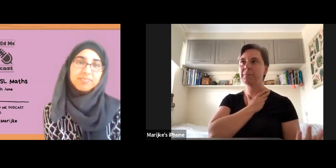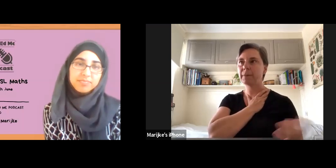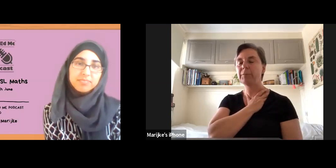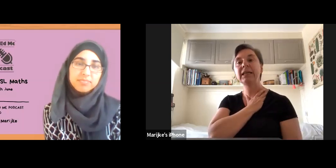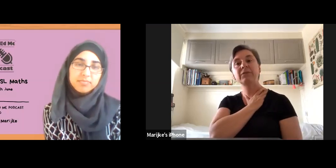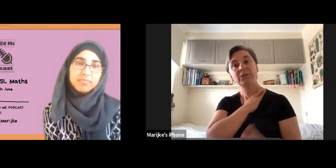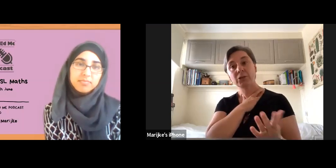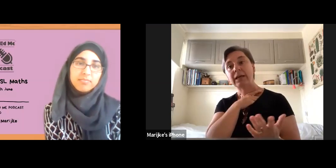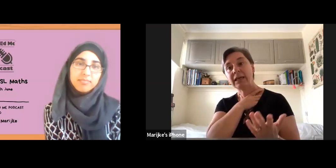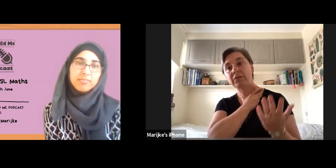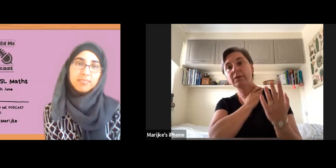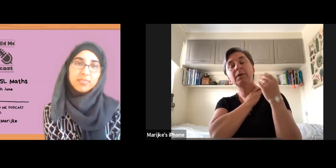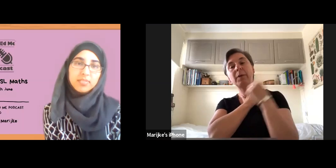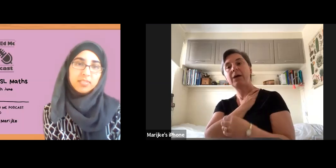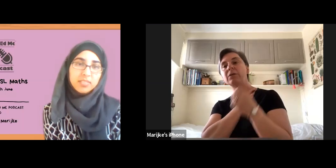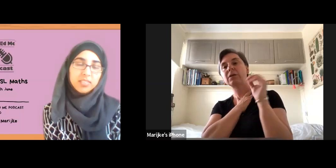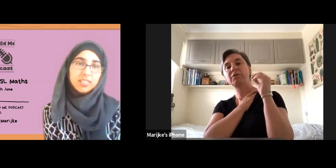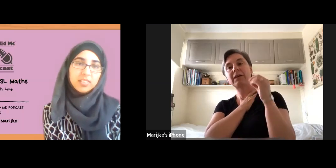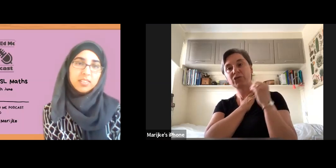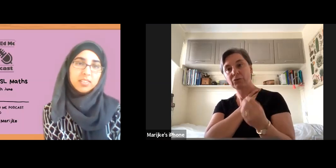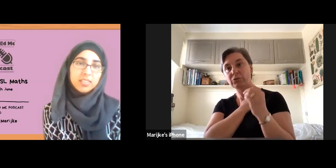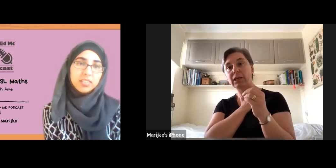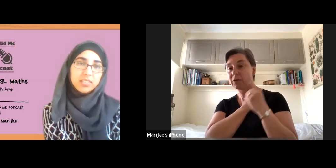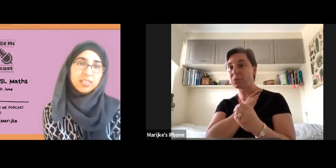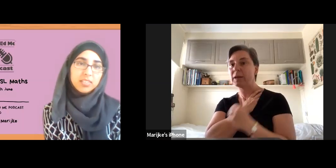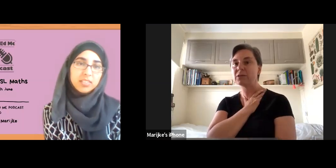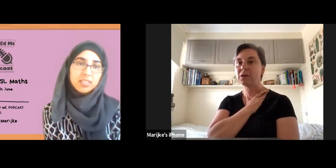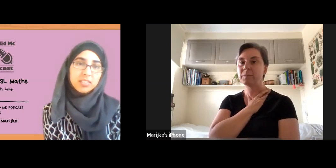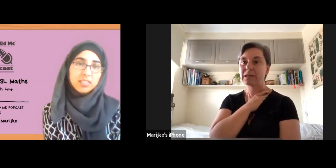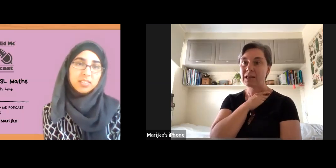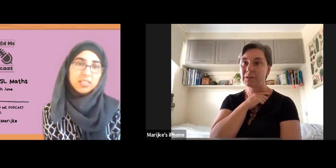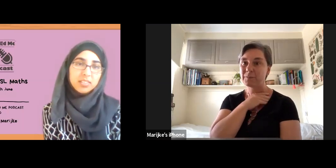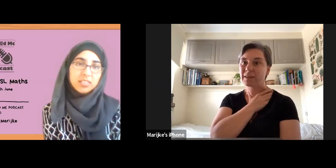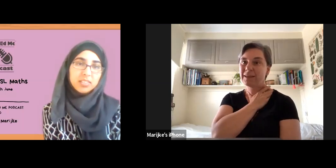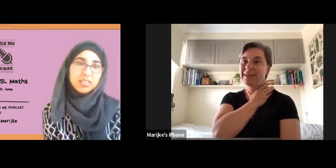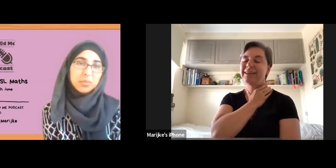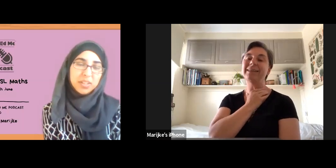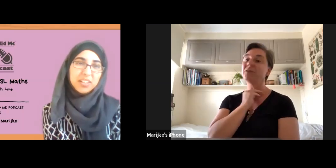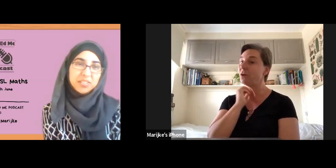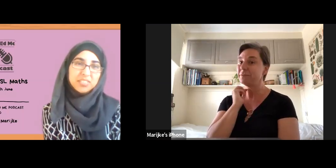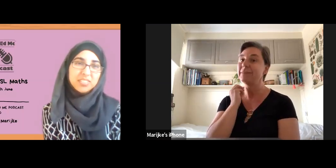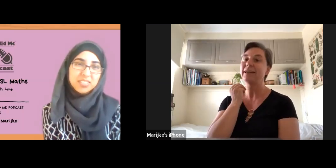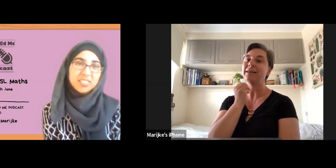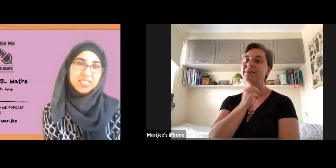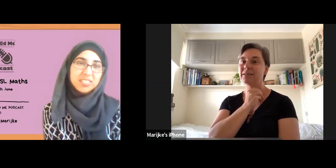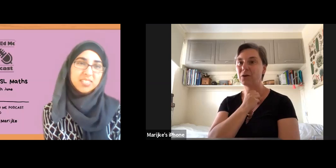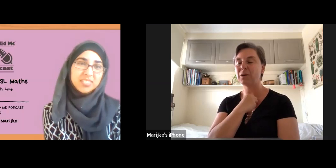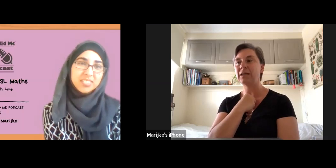I mean, did you know that even parents of deaf children have got to pay to learn BSL? It is not, so it's,